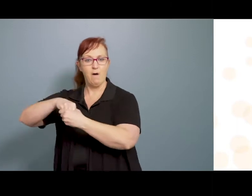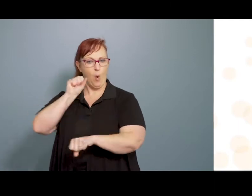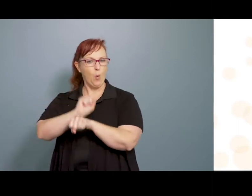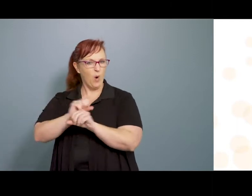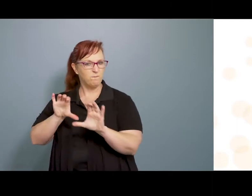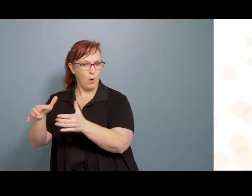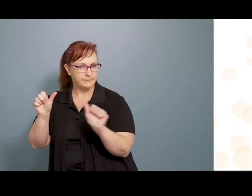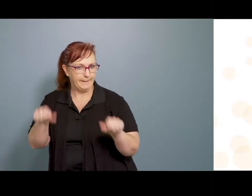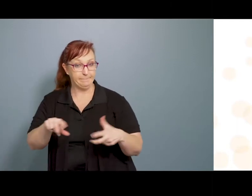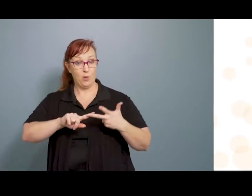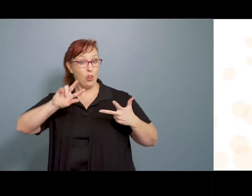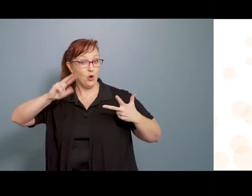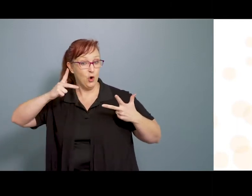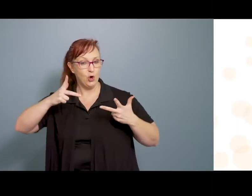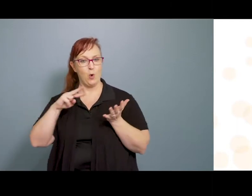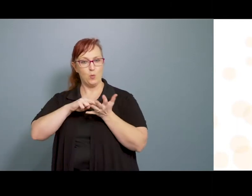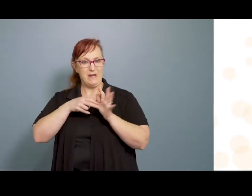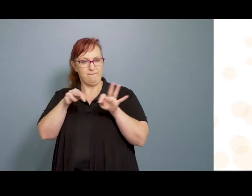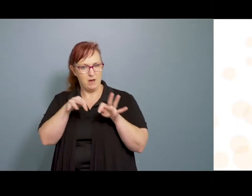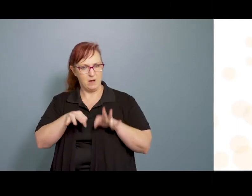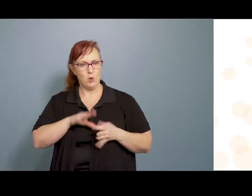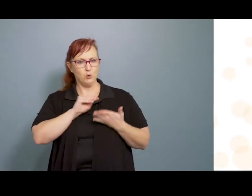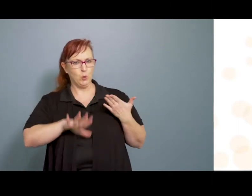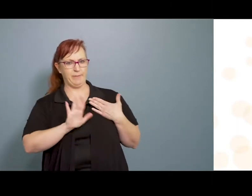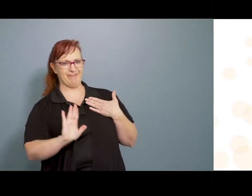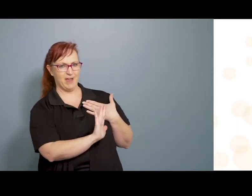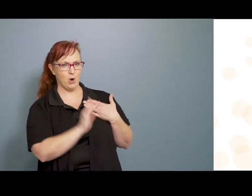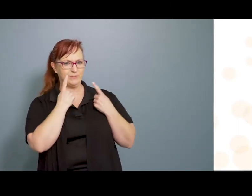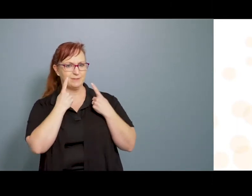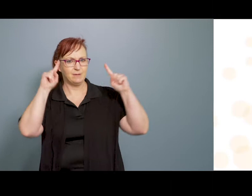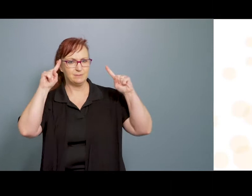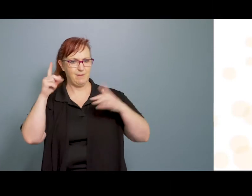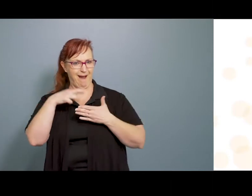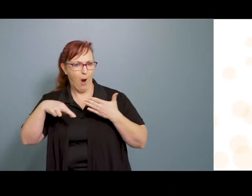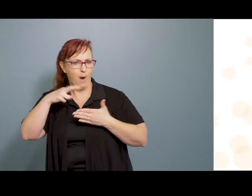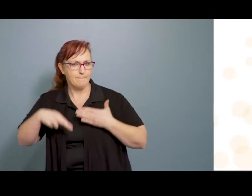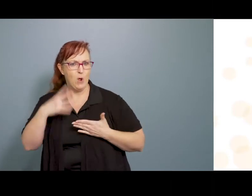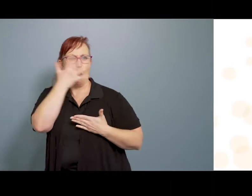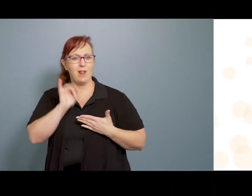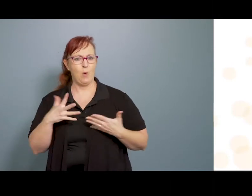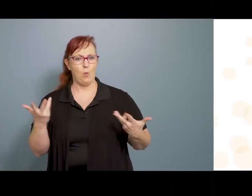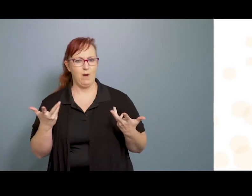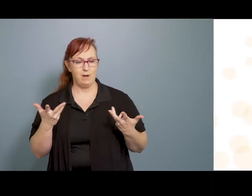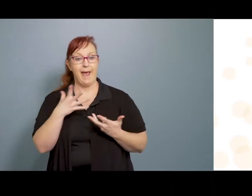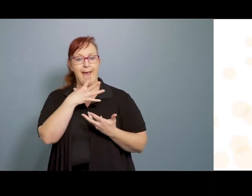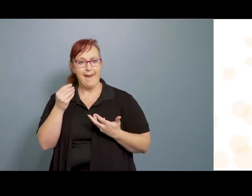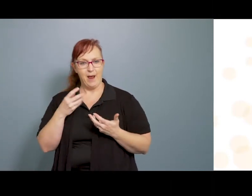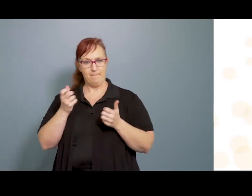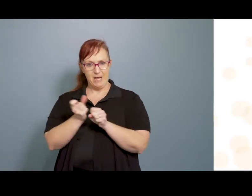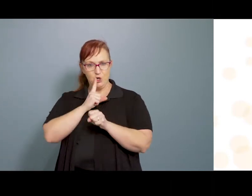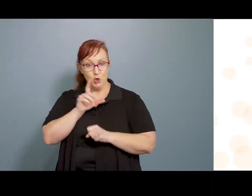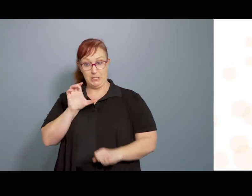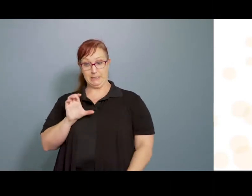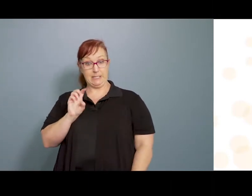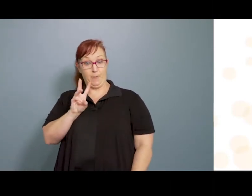The third one was to redefine student success outcomes. Note, this speaks and redefining our brand, our